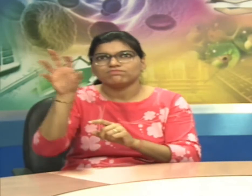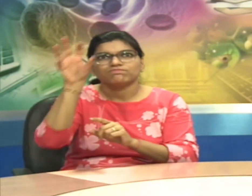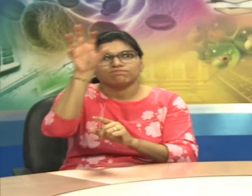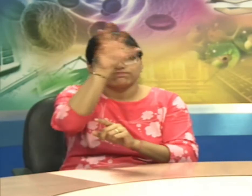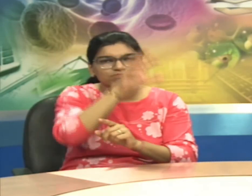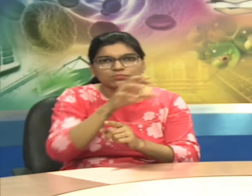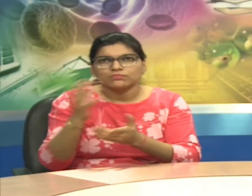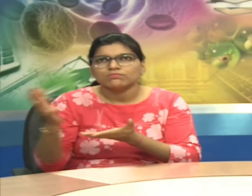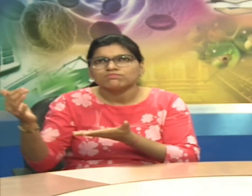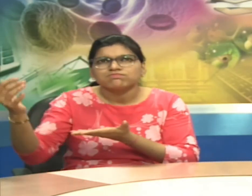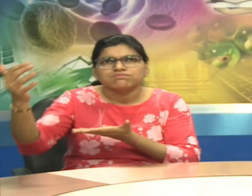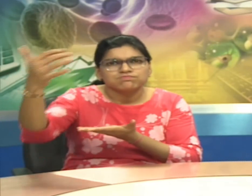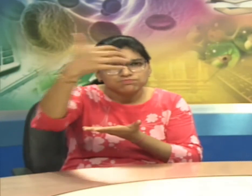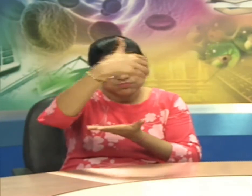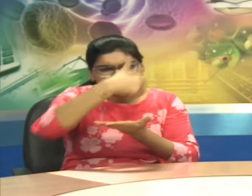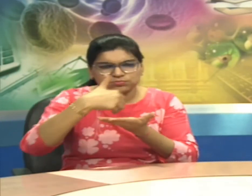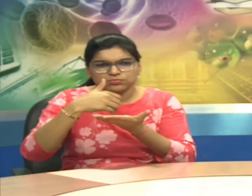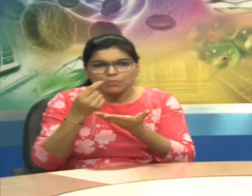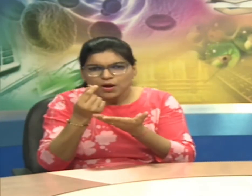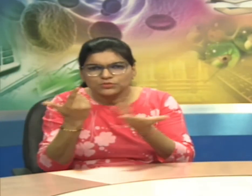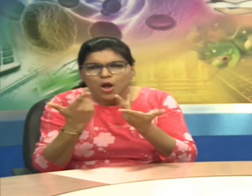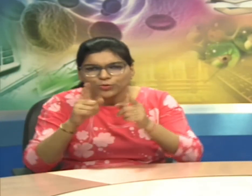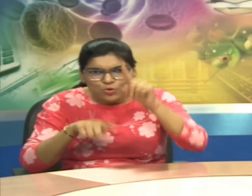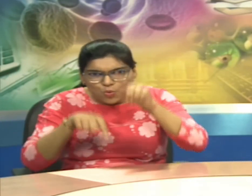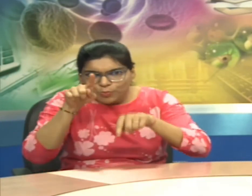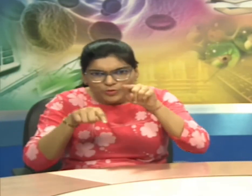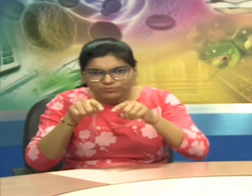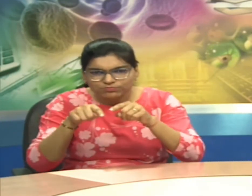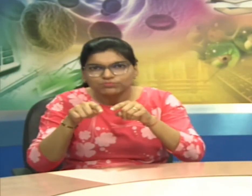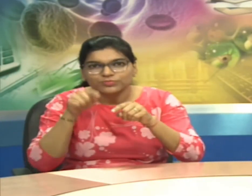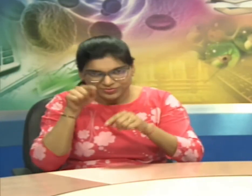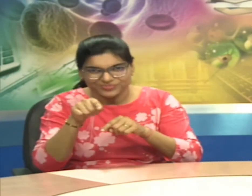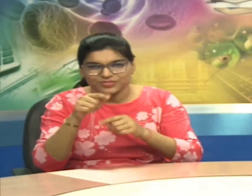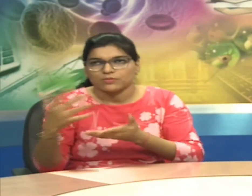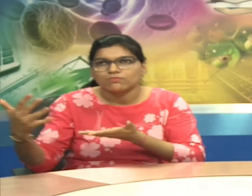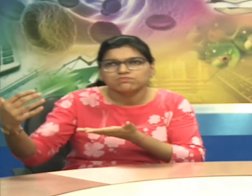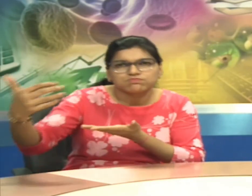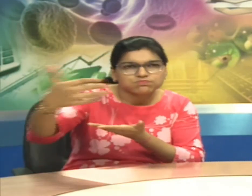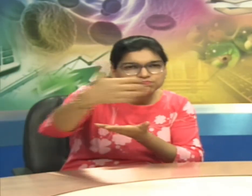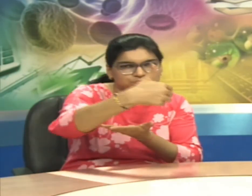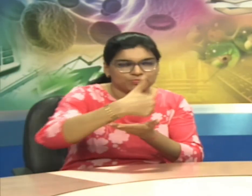have discussion about the collection word. Accumulate is the synonym